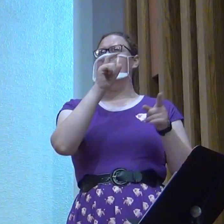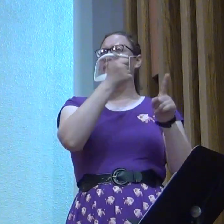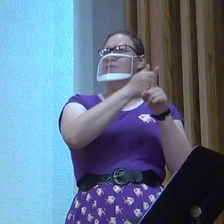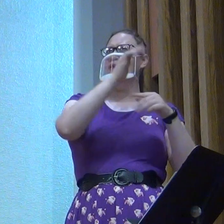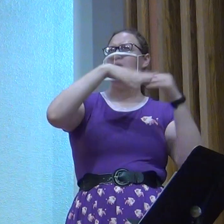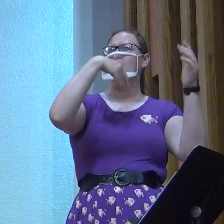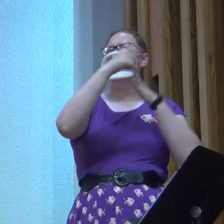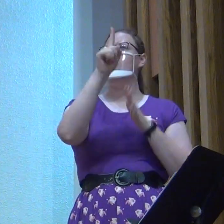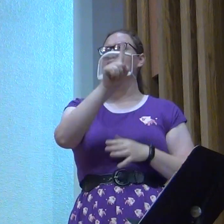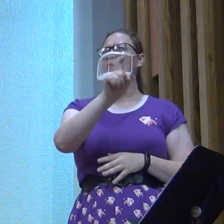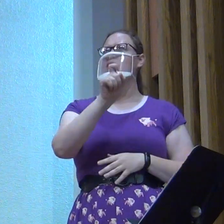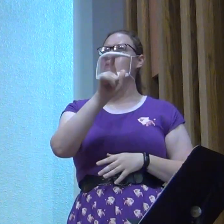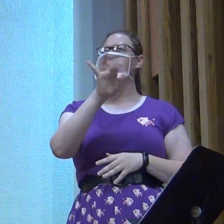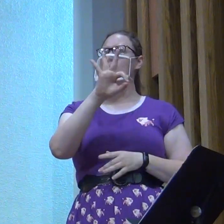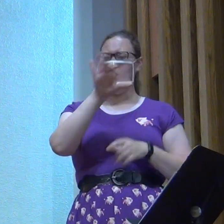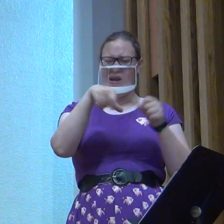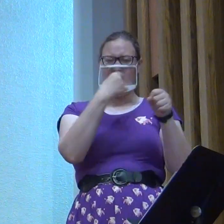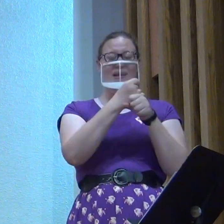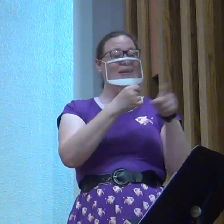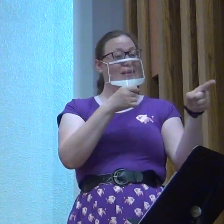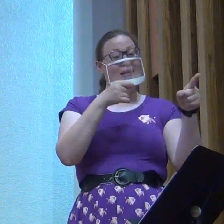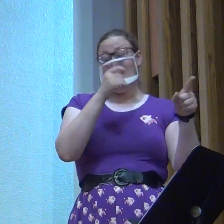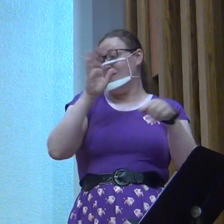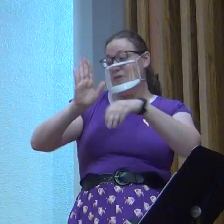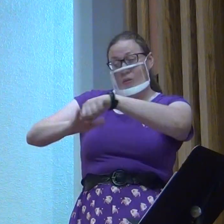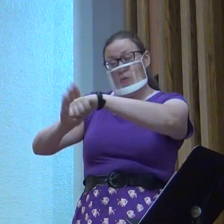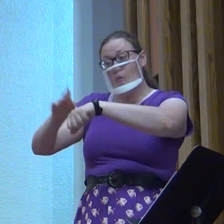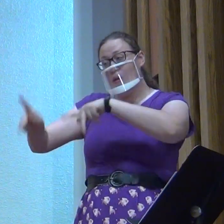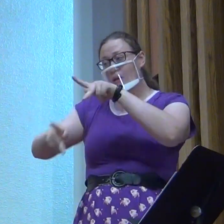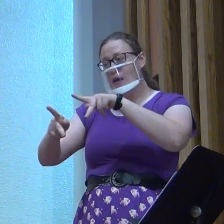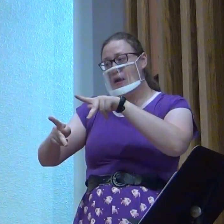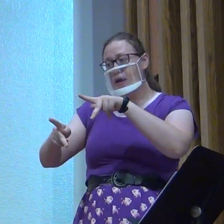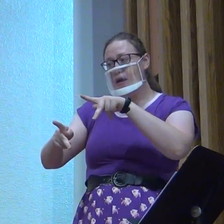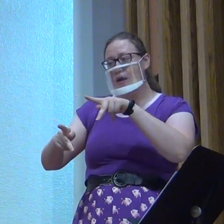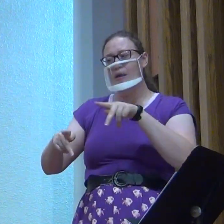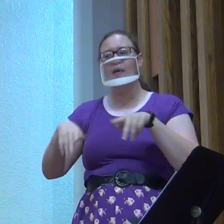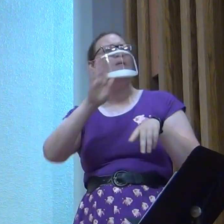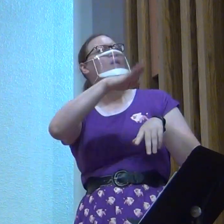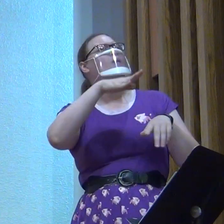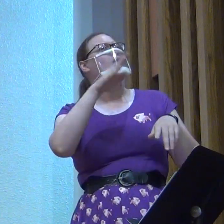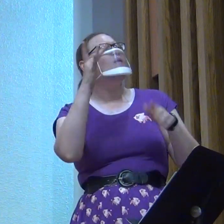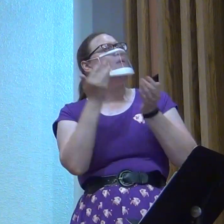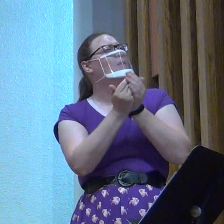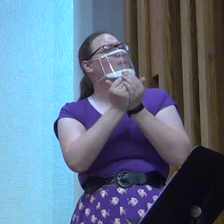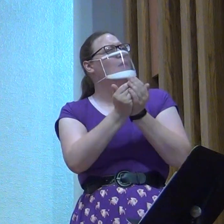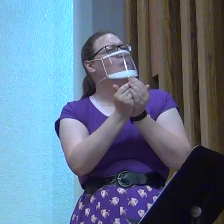was building that boat, Noah was telling people, "Why are you building the boat, Noah?